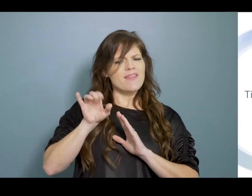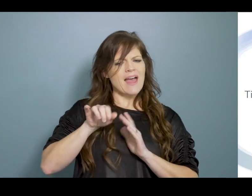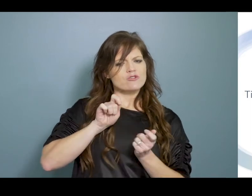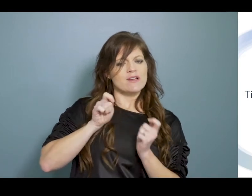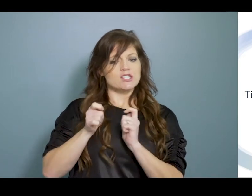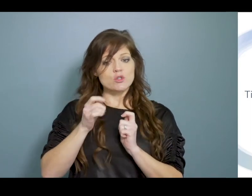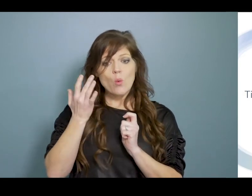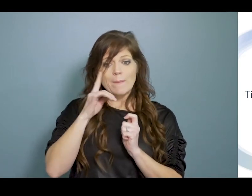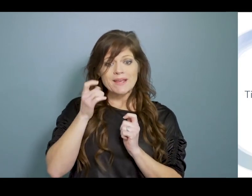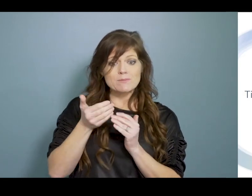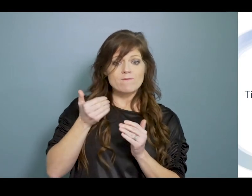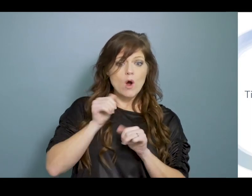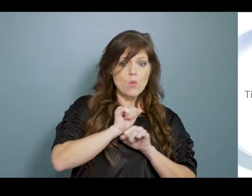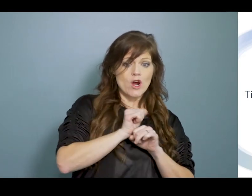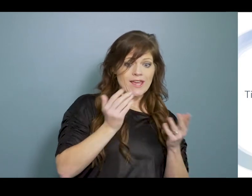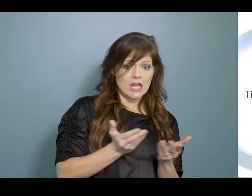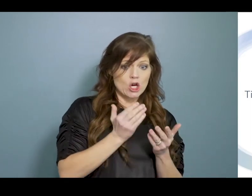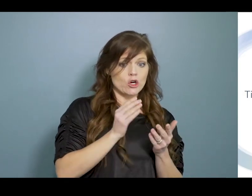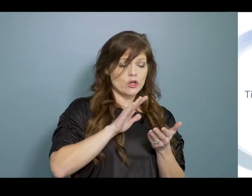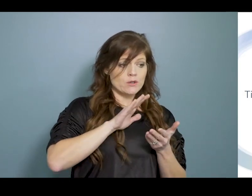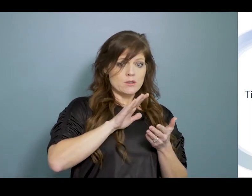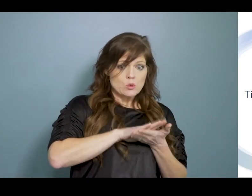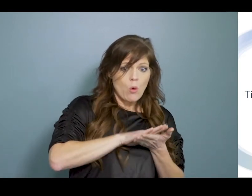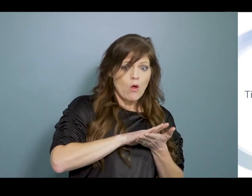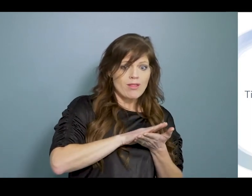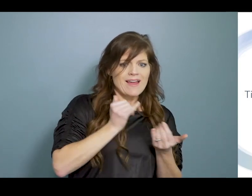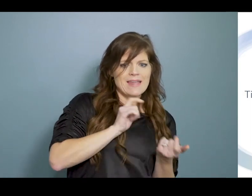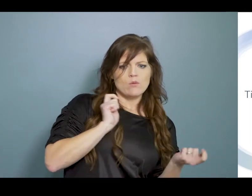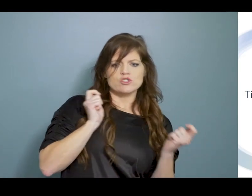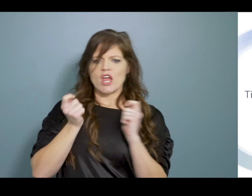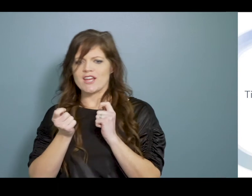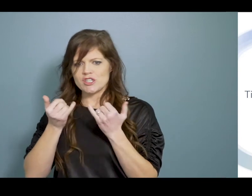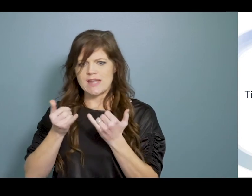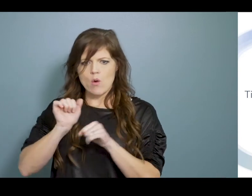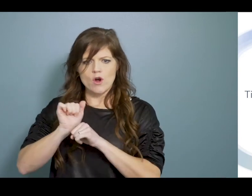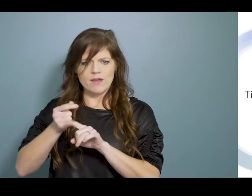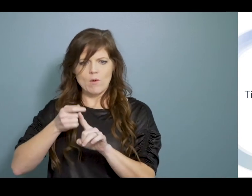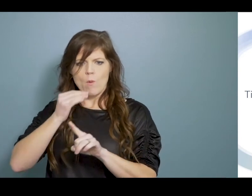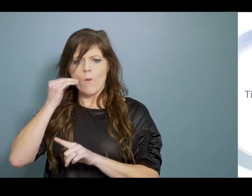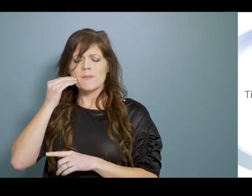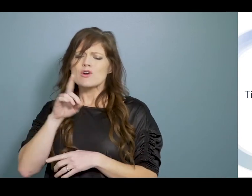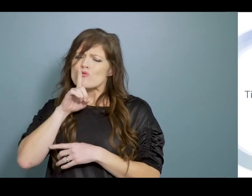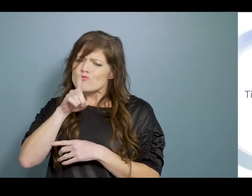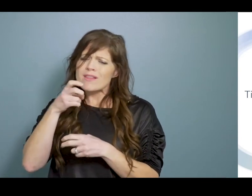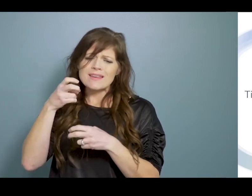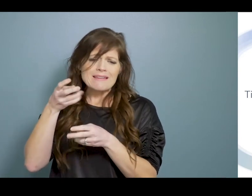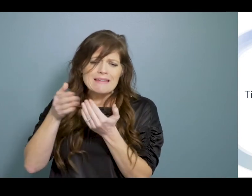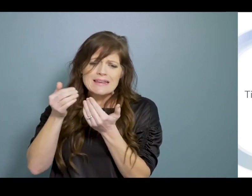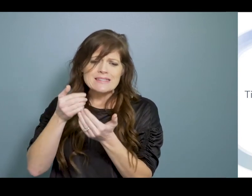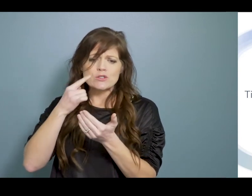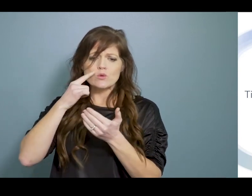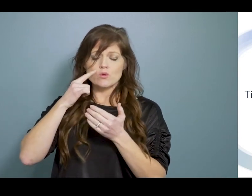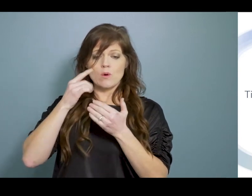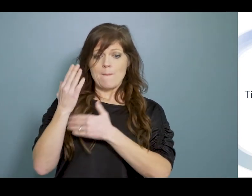working from home, it's easy for like home and work life to just totally bleed together. And so being intentional